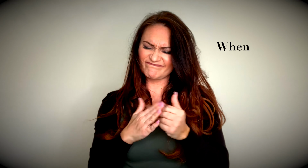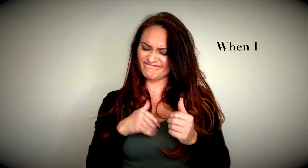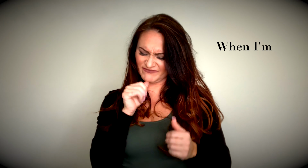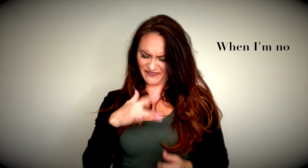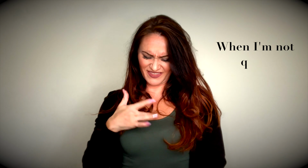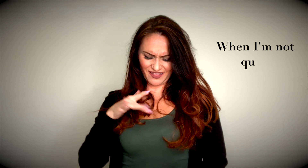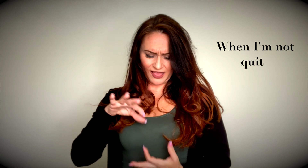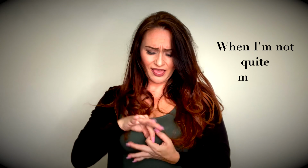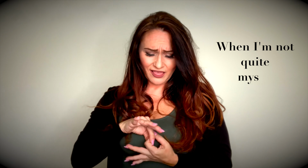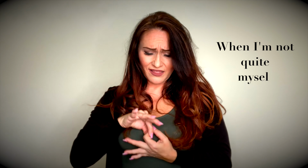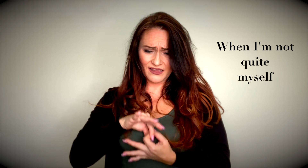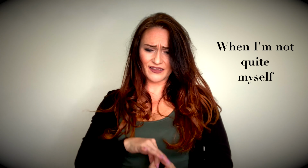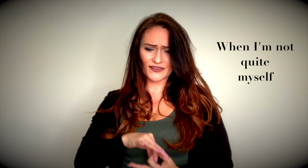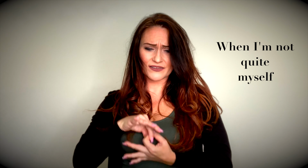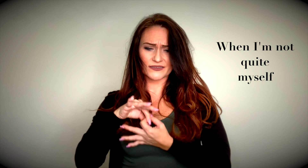when I'm not quite myself.